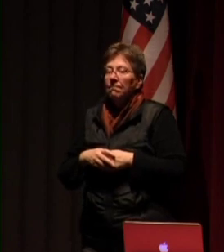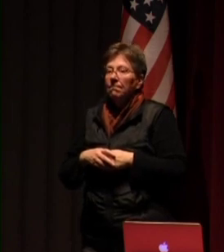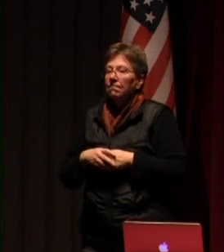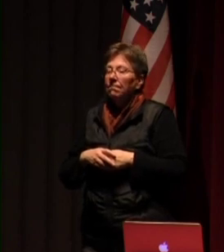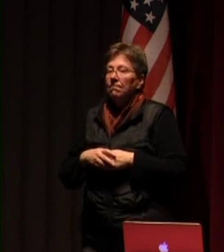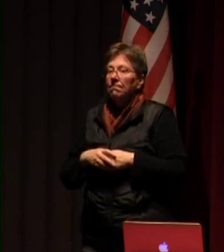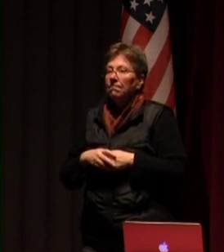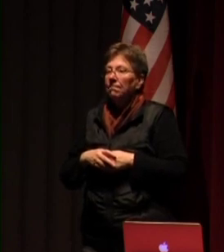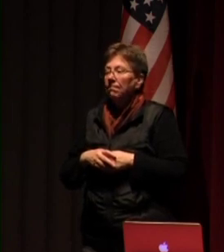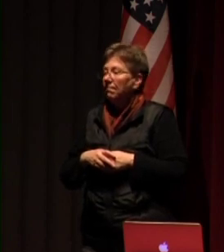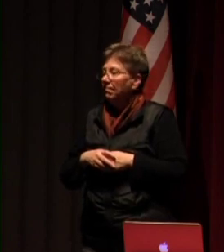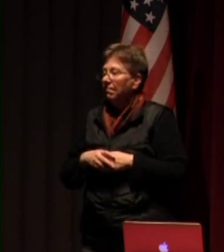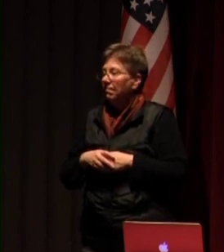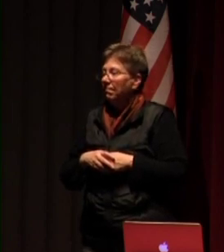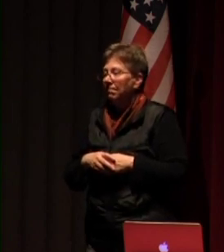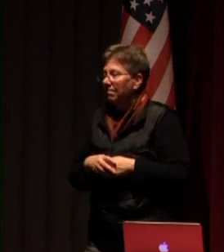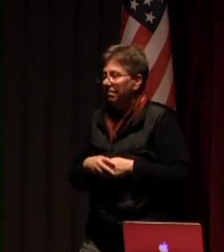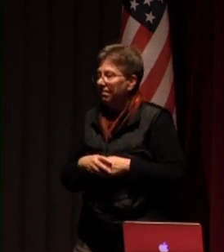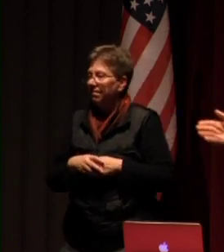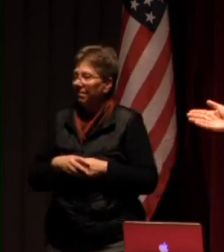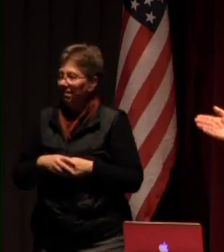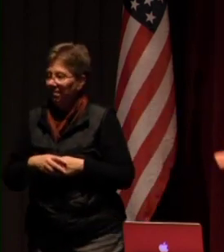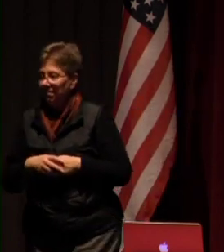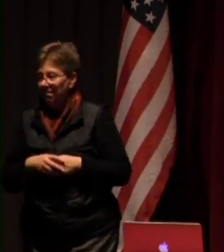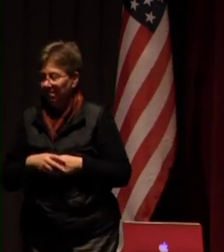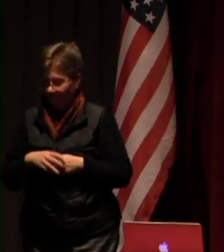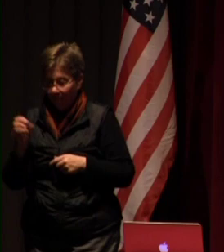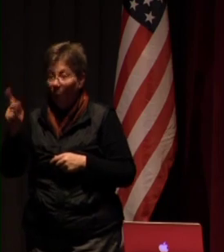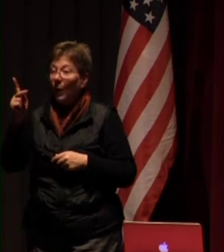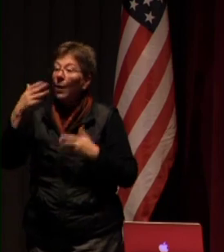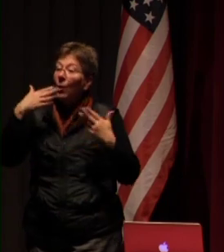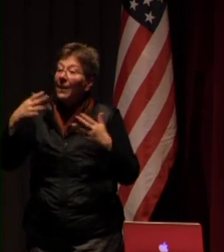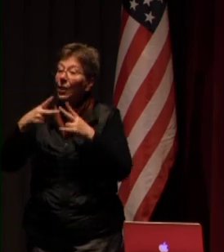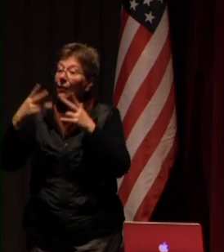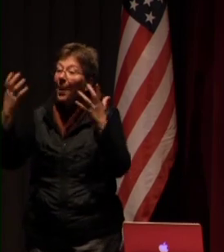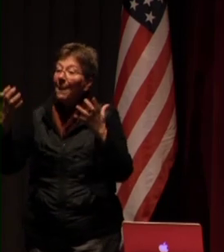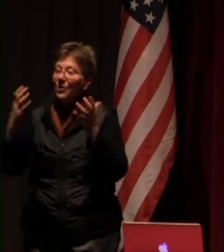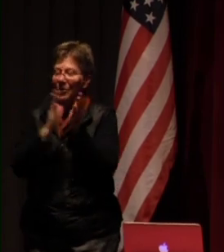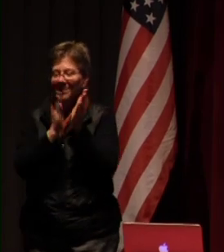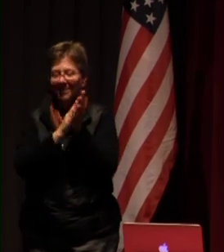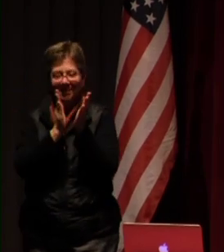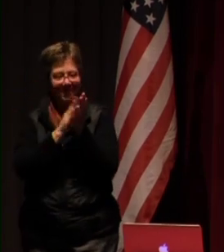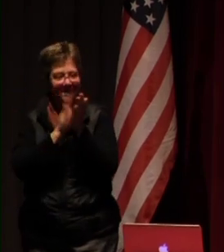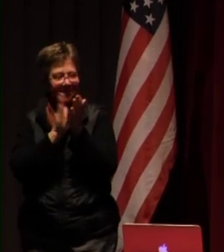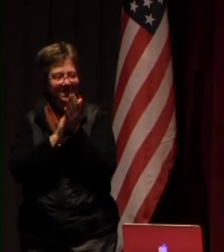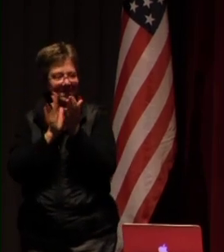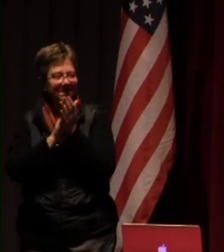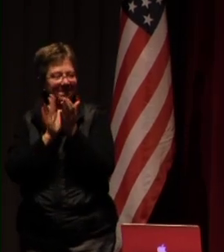Okay, well, thank you very much. Thank you for coming.